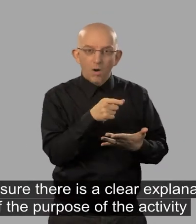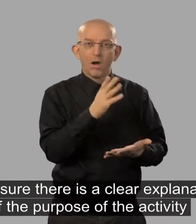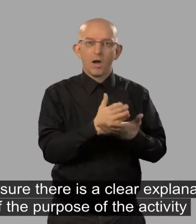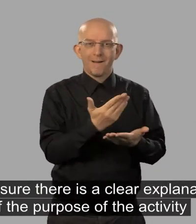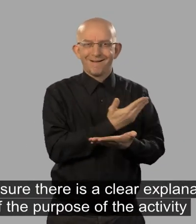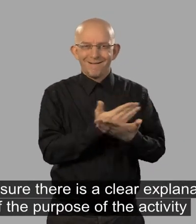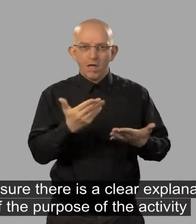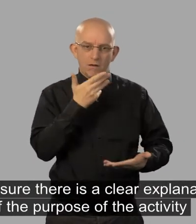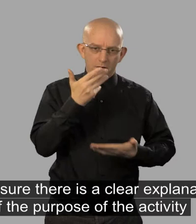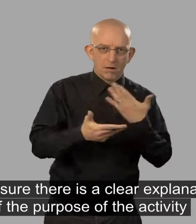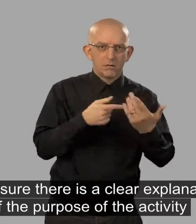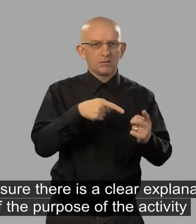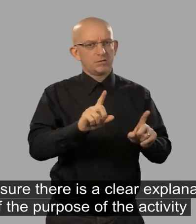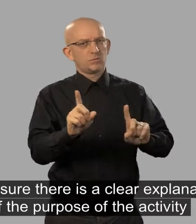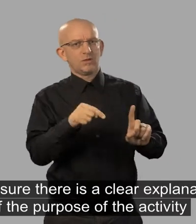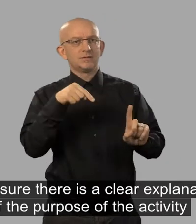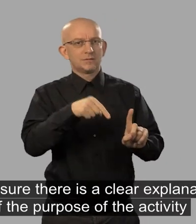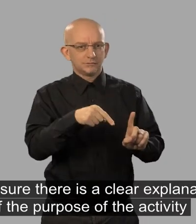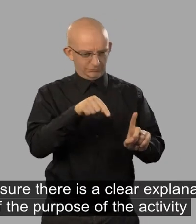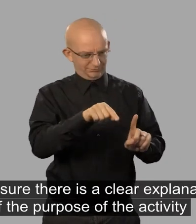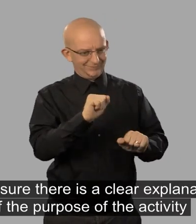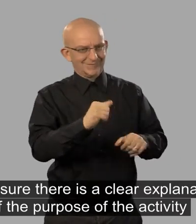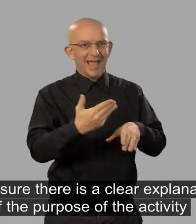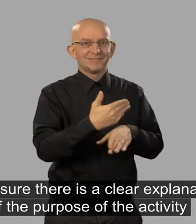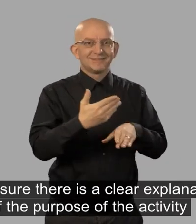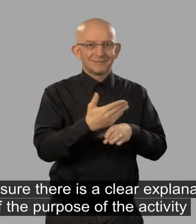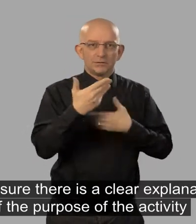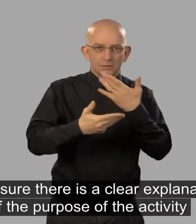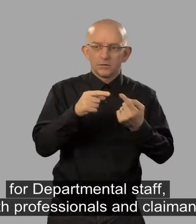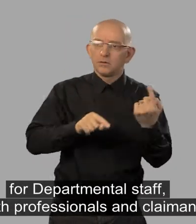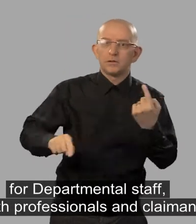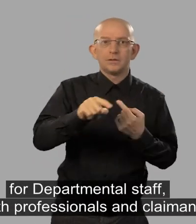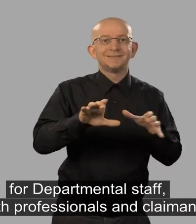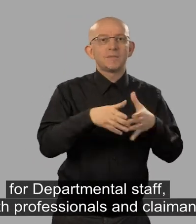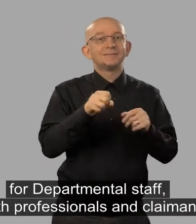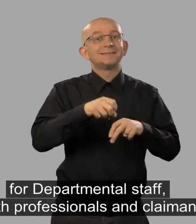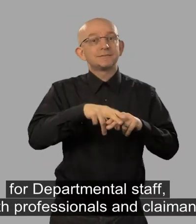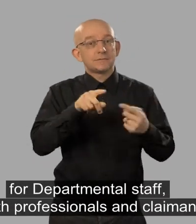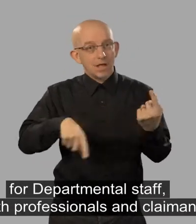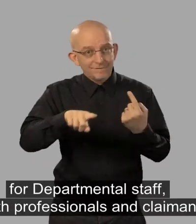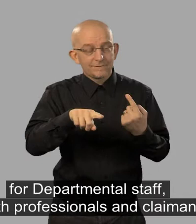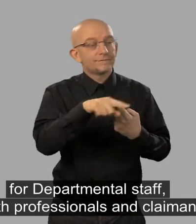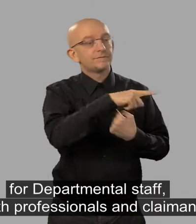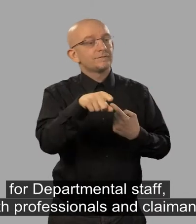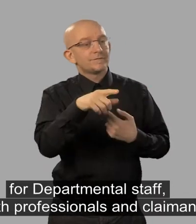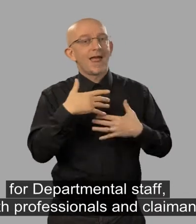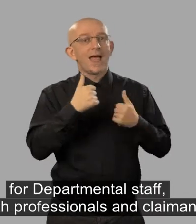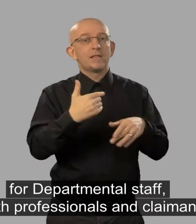and ensure there is a clear explanation of the purpose of the activity for departmental staff,